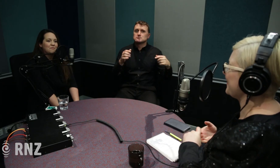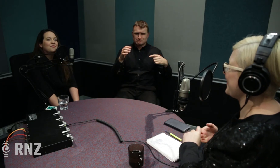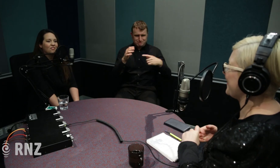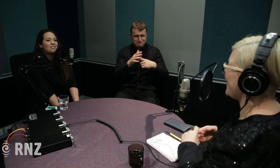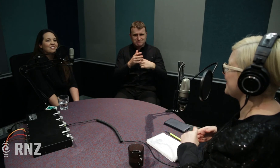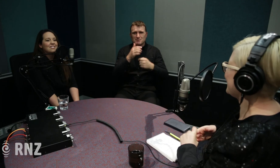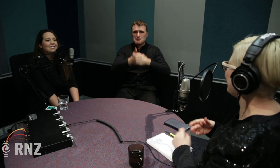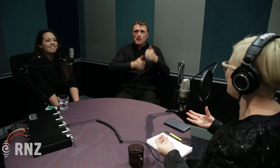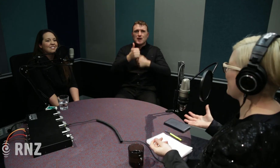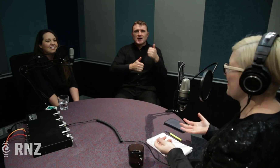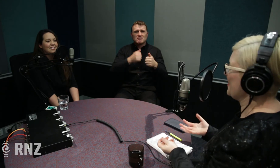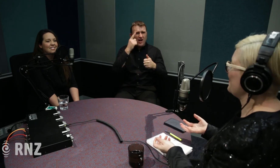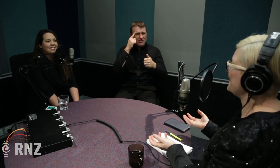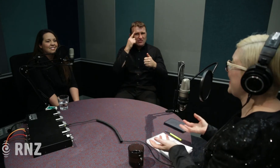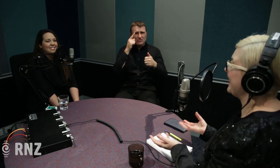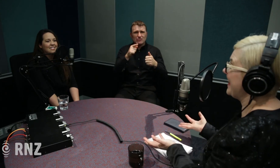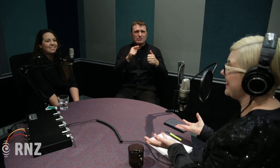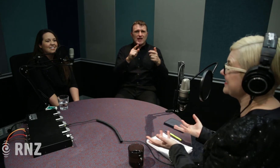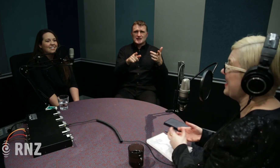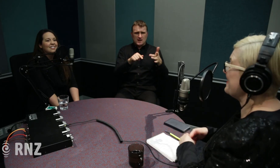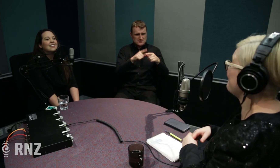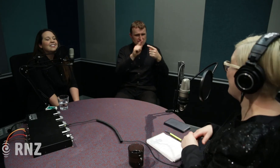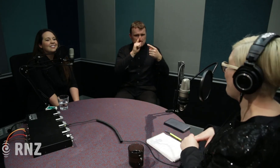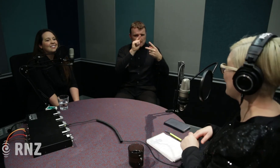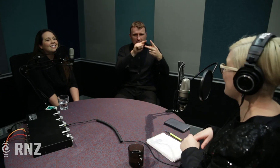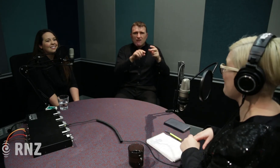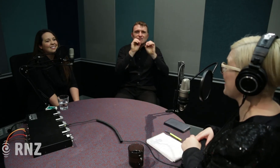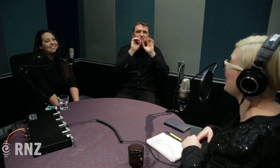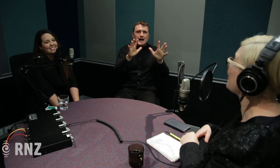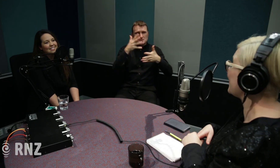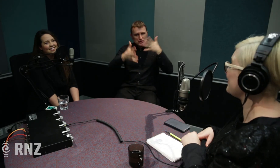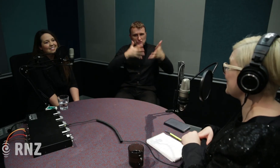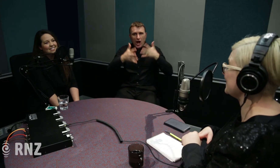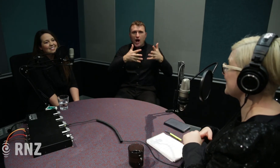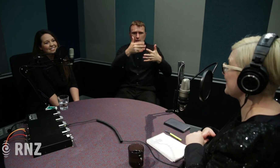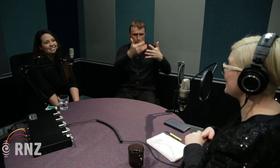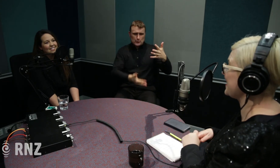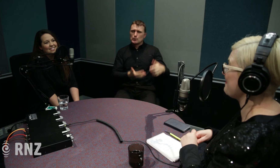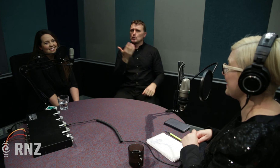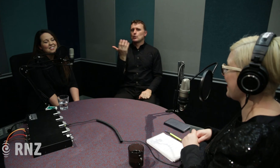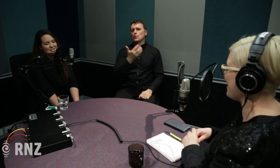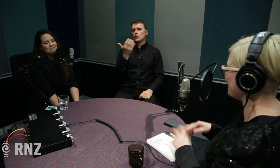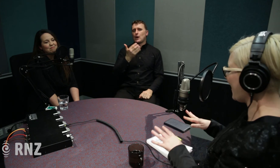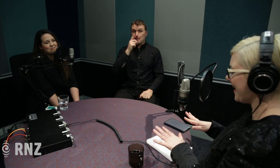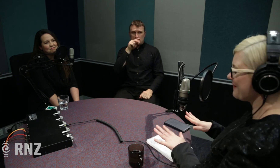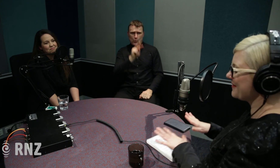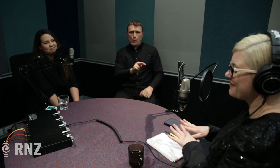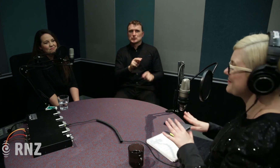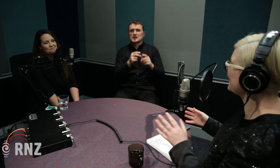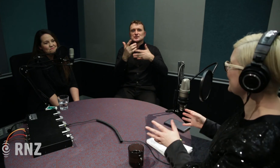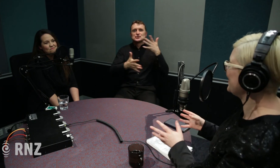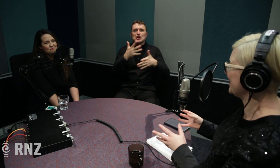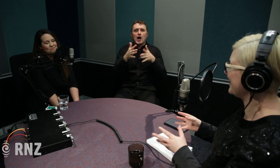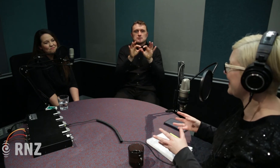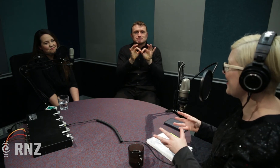moment going around, I think, with Wu-Tang Clan being one of them. Incredible. There's a lot happening. We